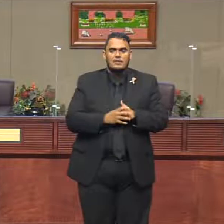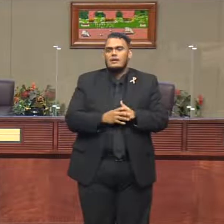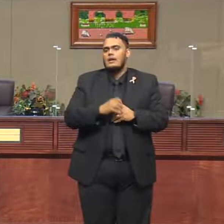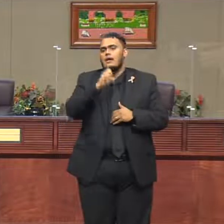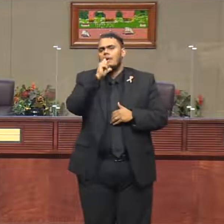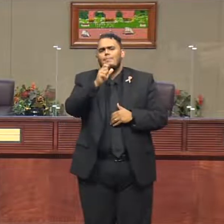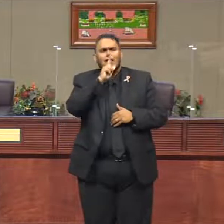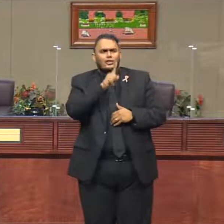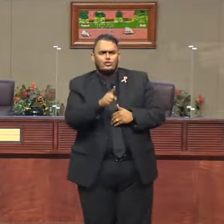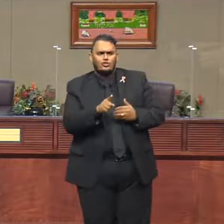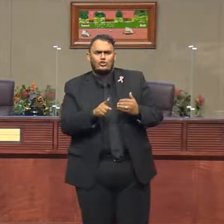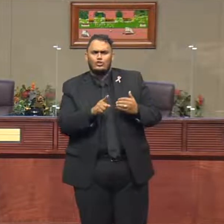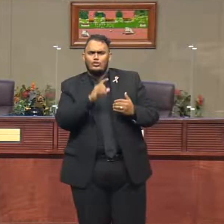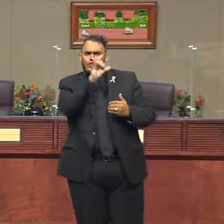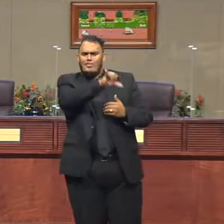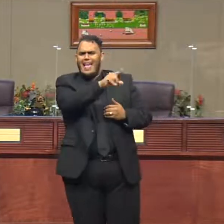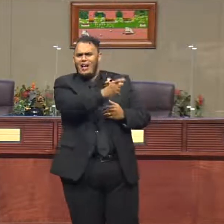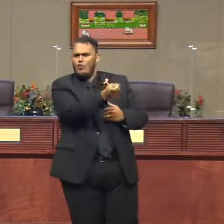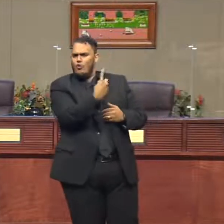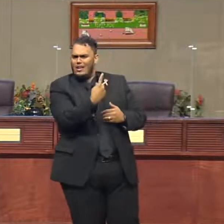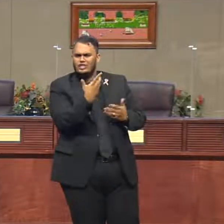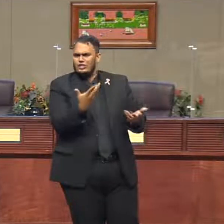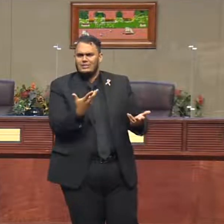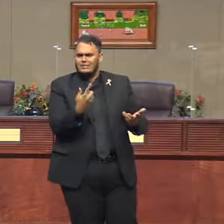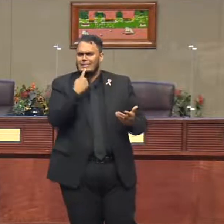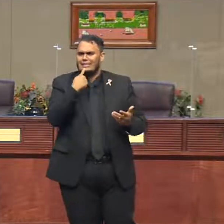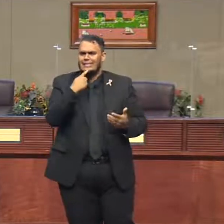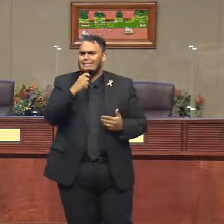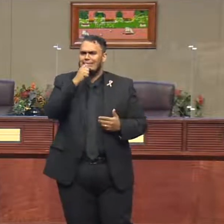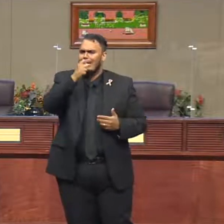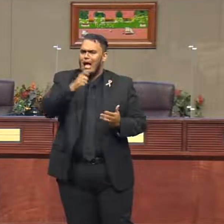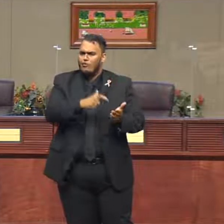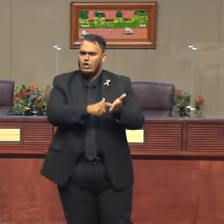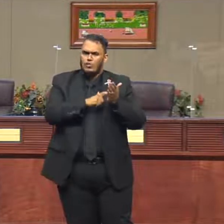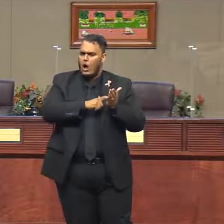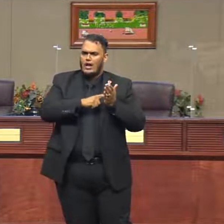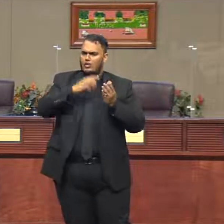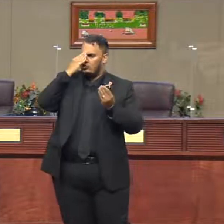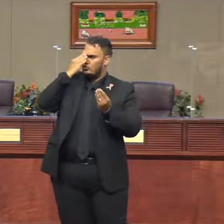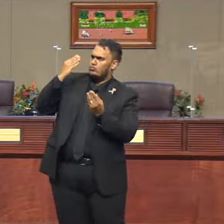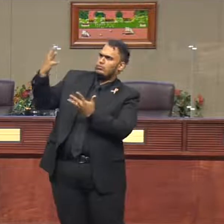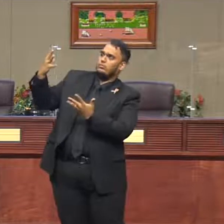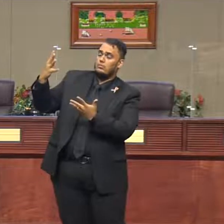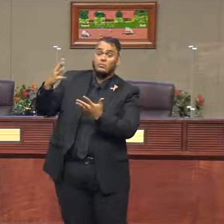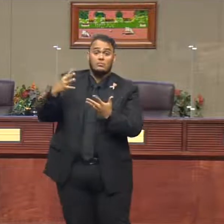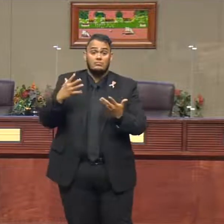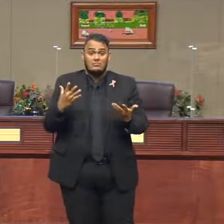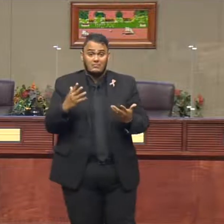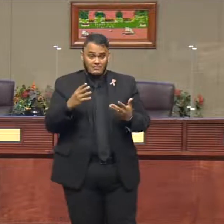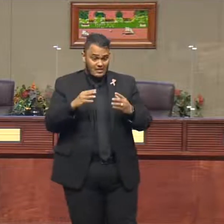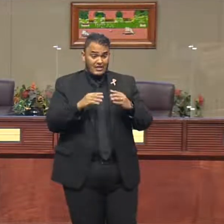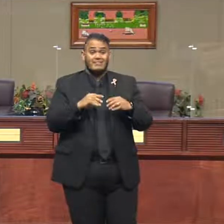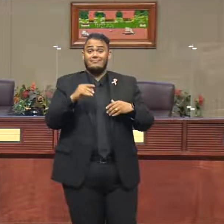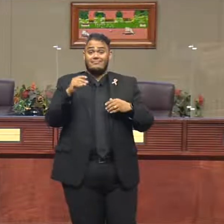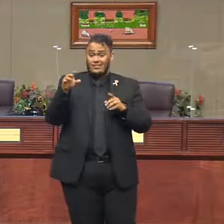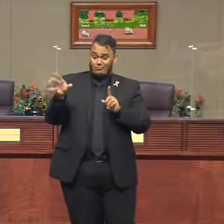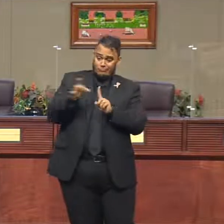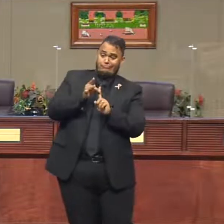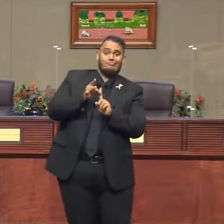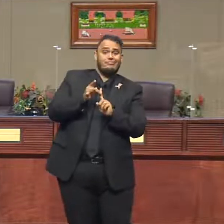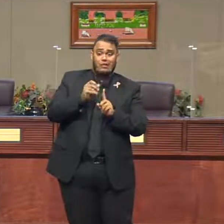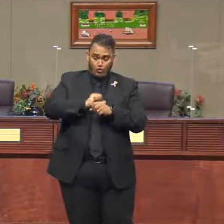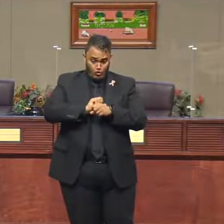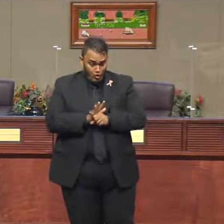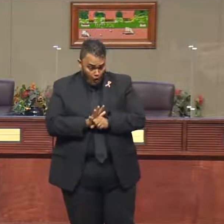he's referring to that doesn't need to be reported. Infection rates, new cases, and testing have to be reported